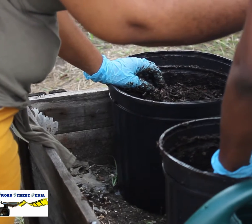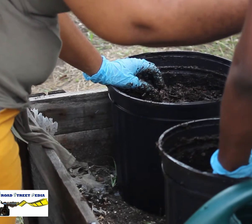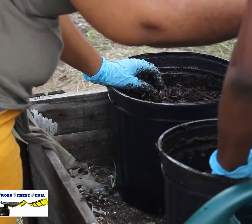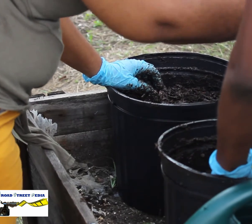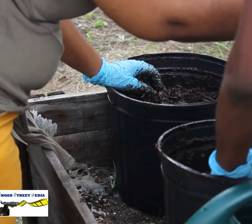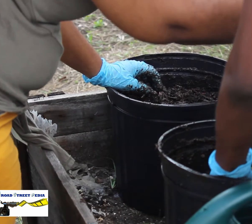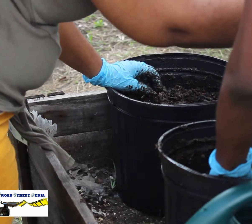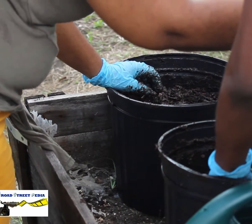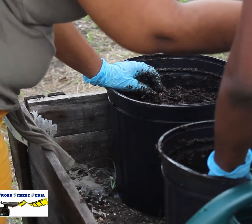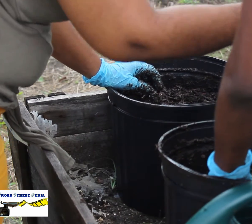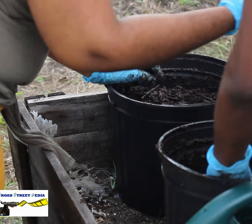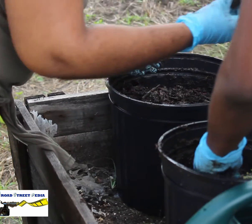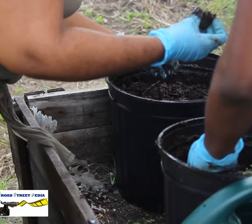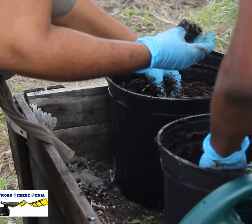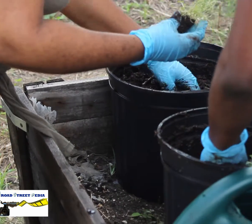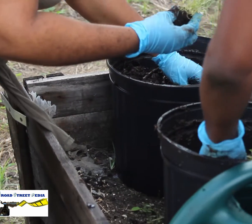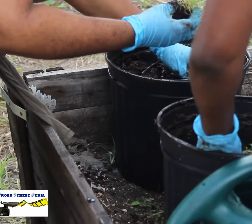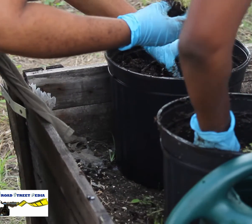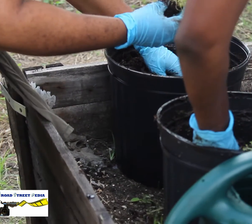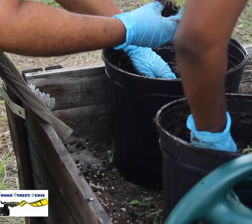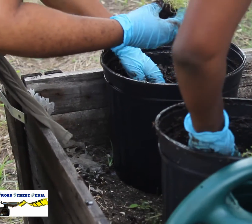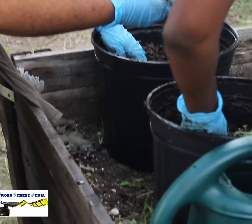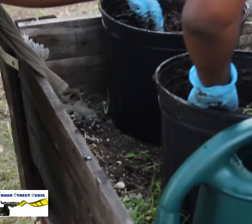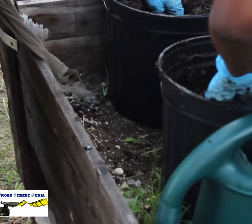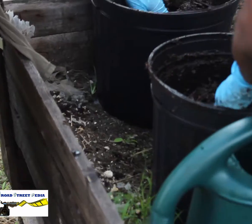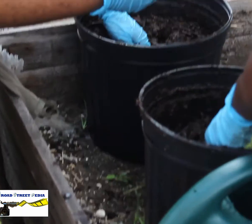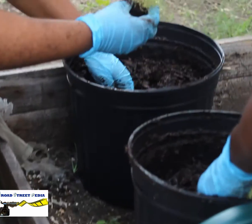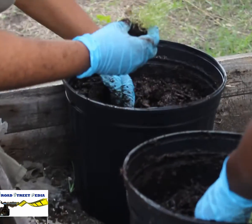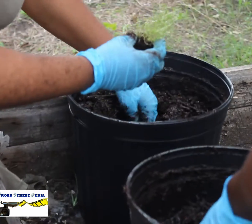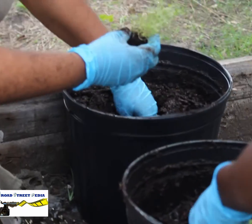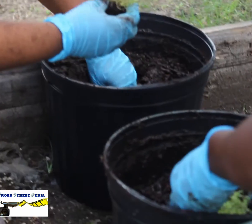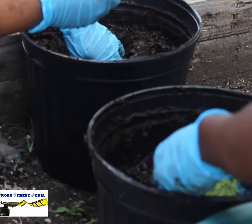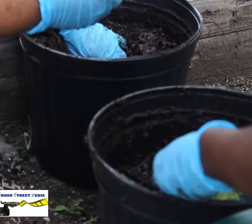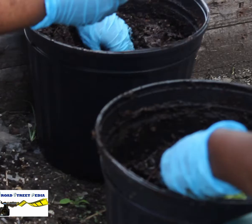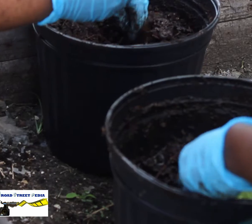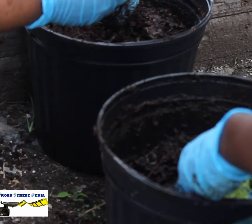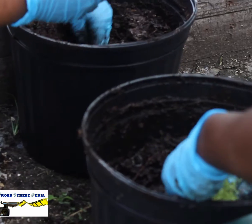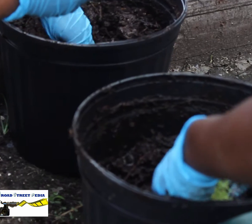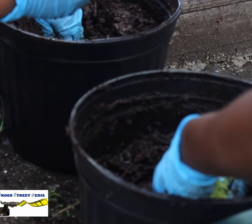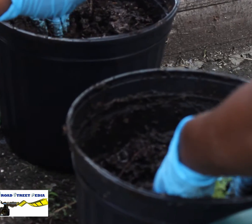So, open hand. Yeah,